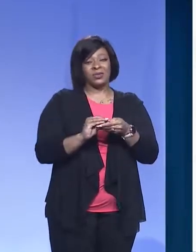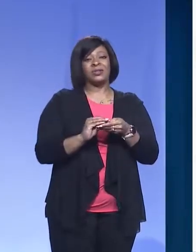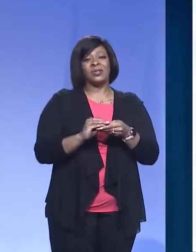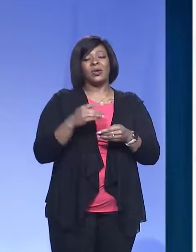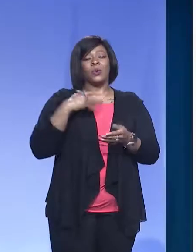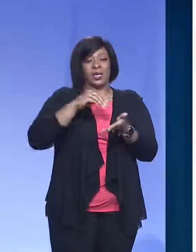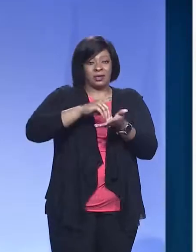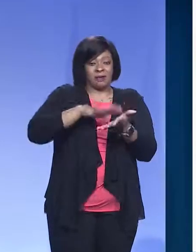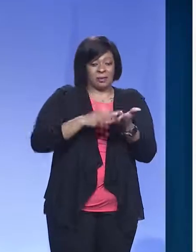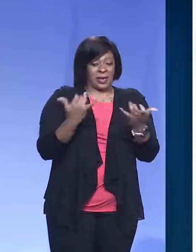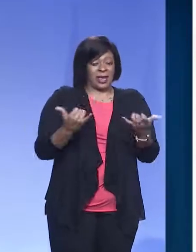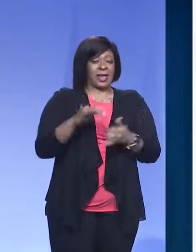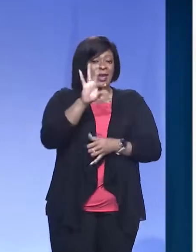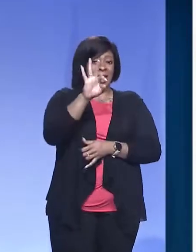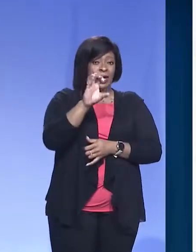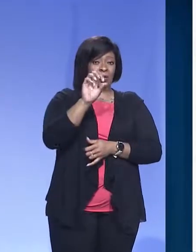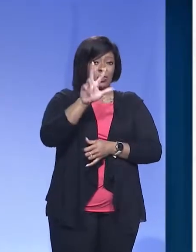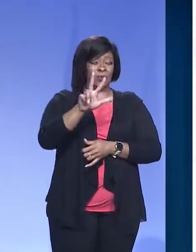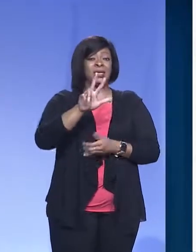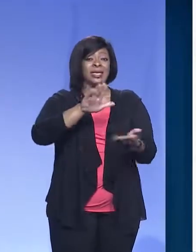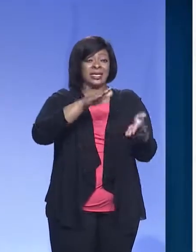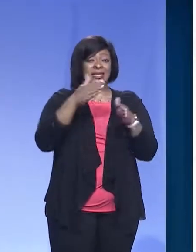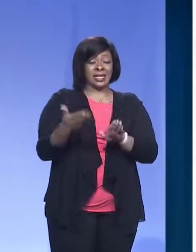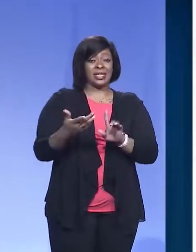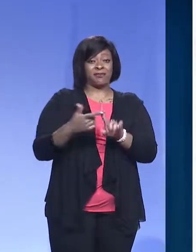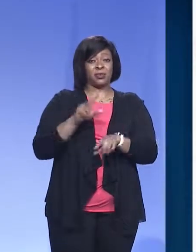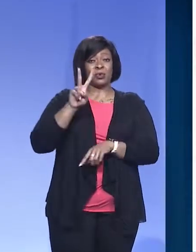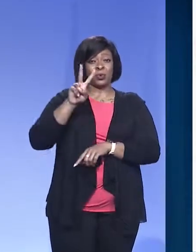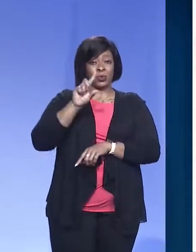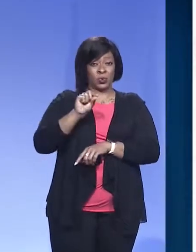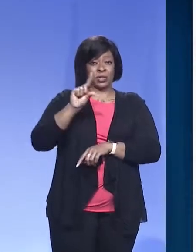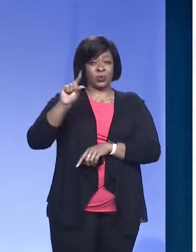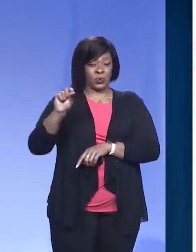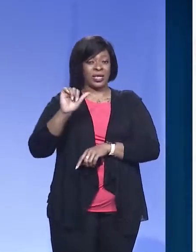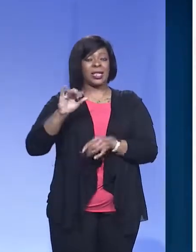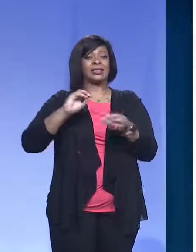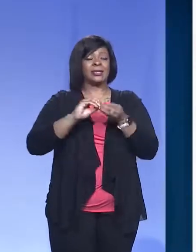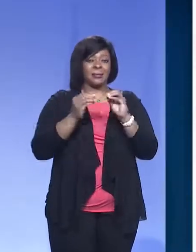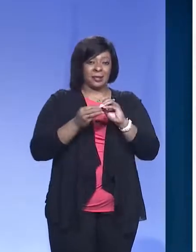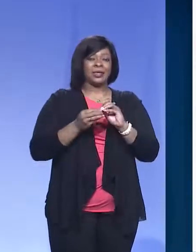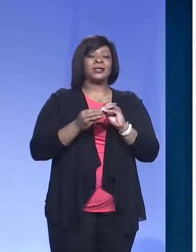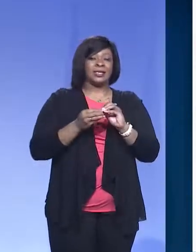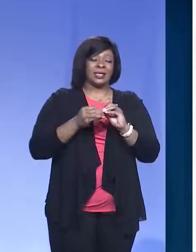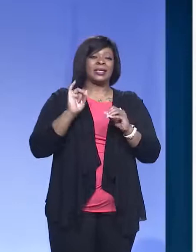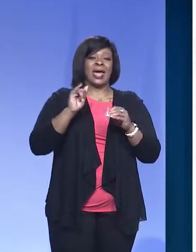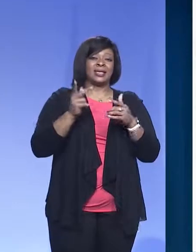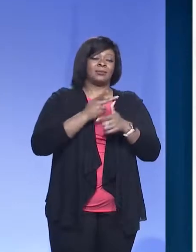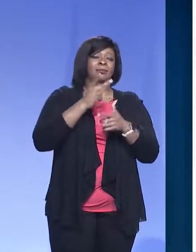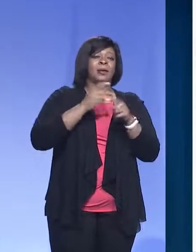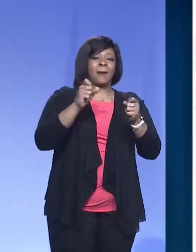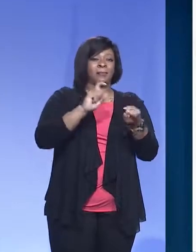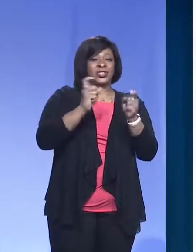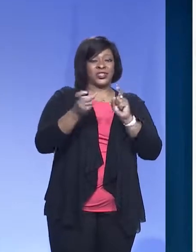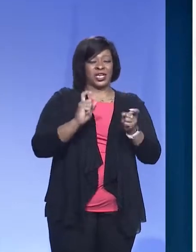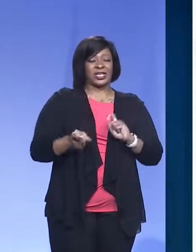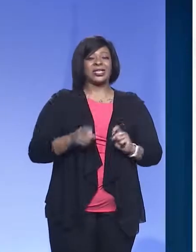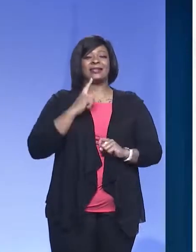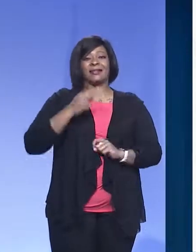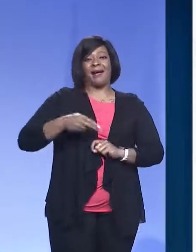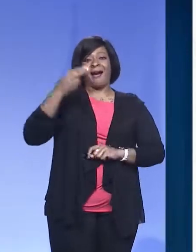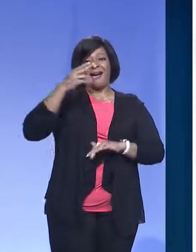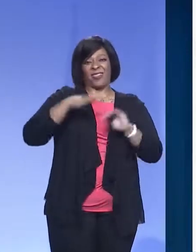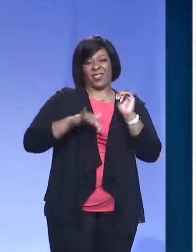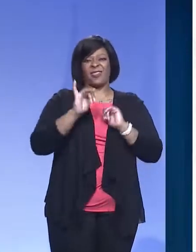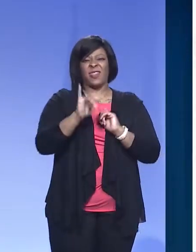document 903 of those deaths in 2020, but that number is preliminary and subject to change. It's certainly higher than